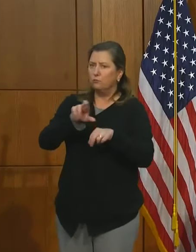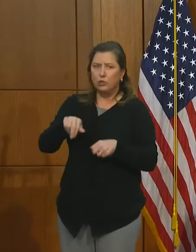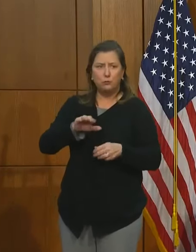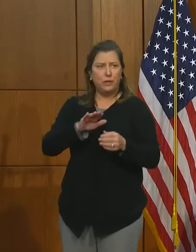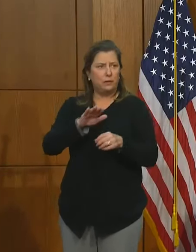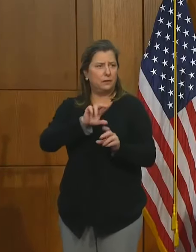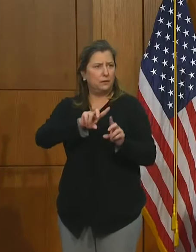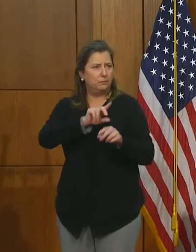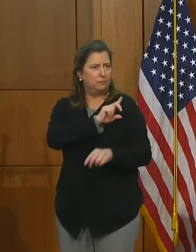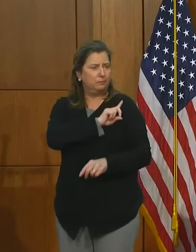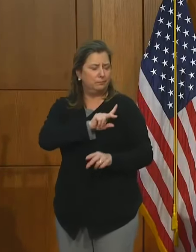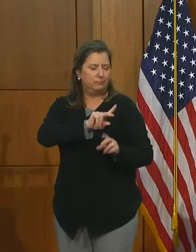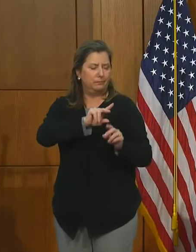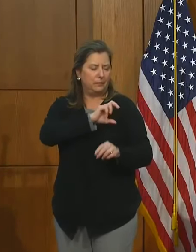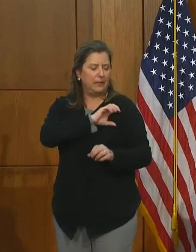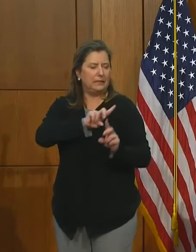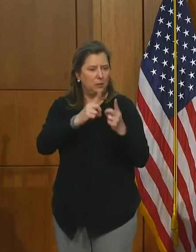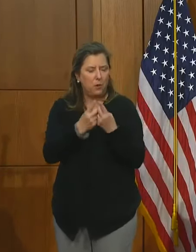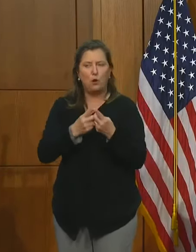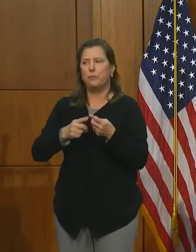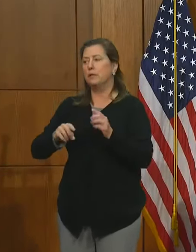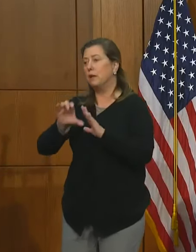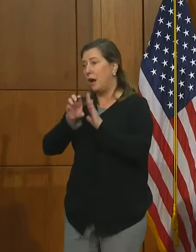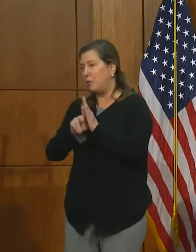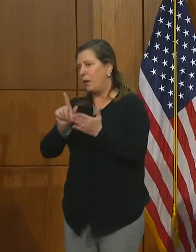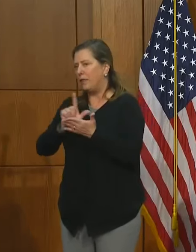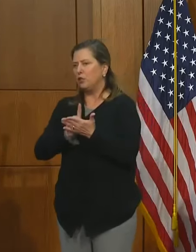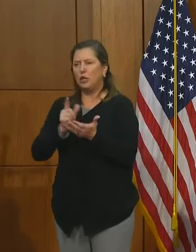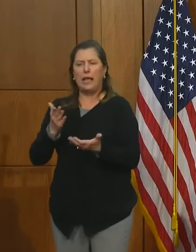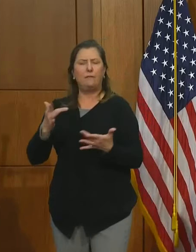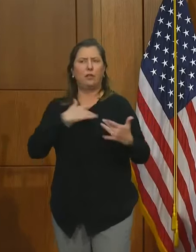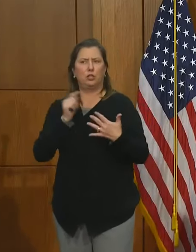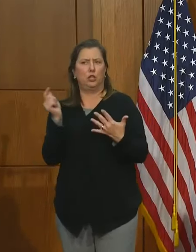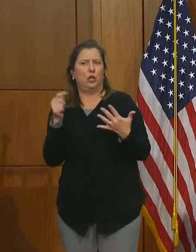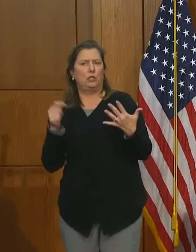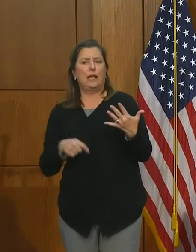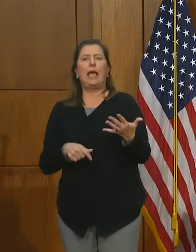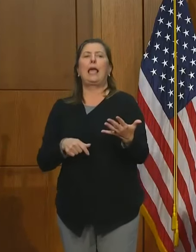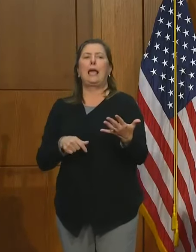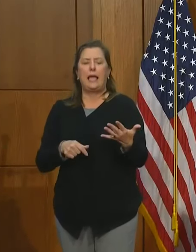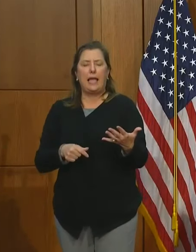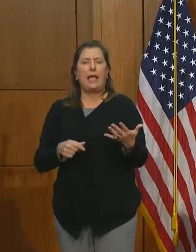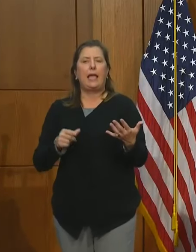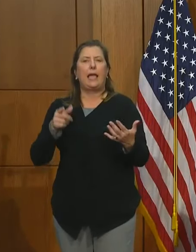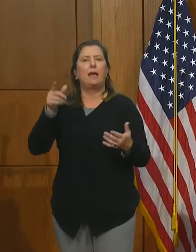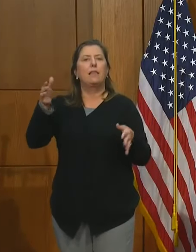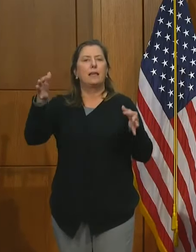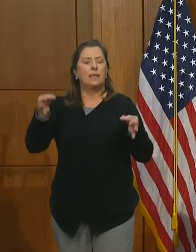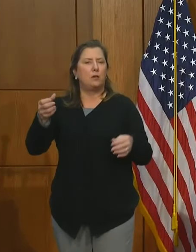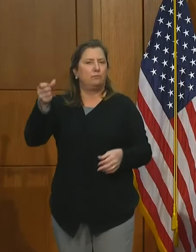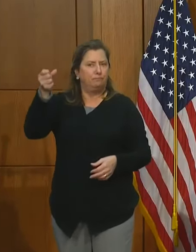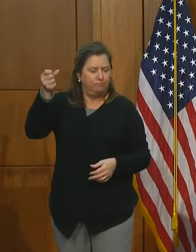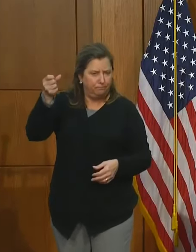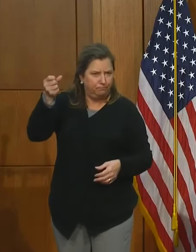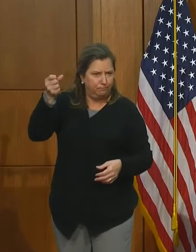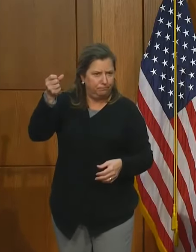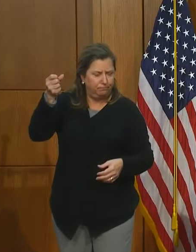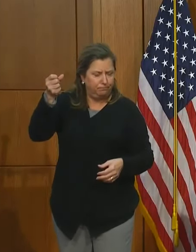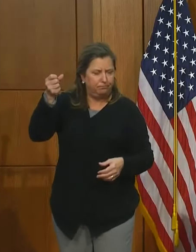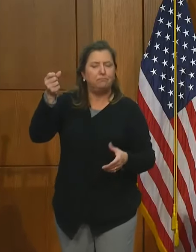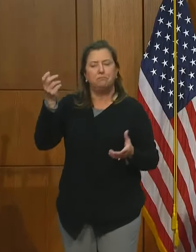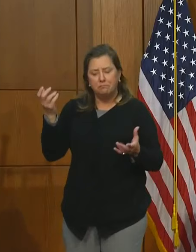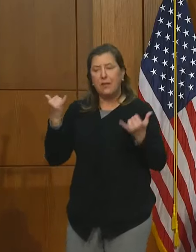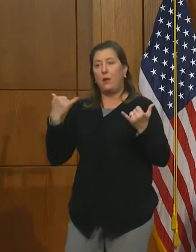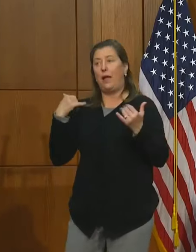Commonwealth's attorney. And because of those, I believe there has now been an